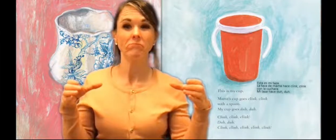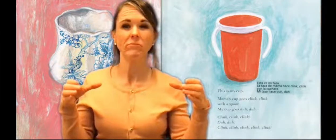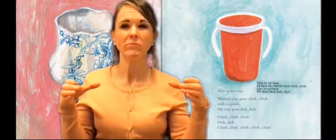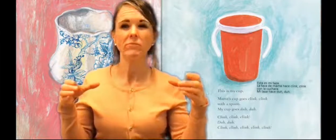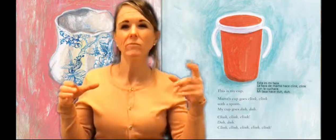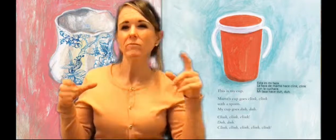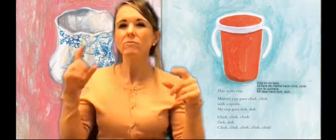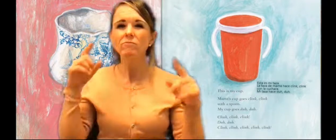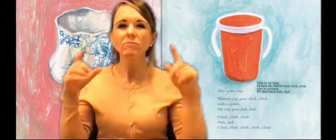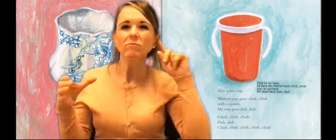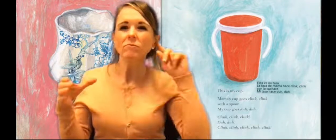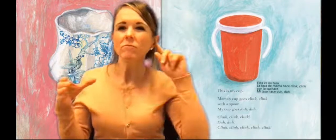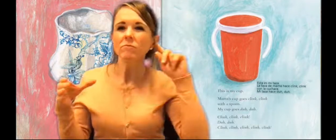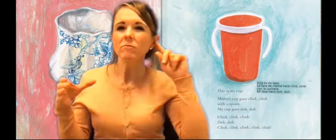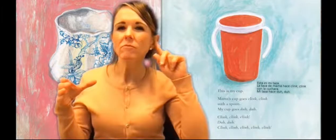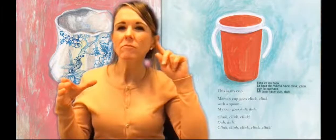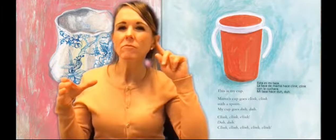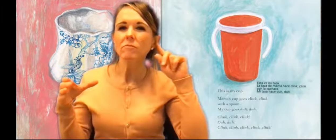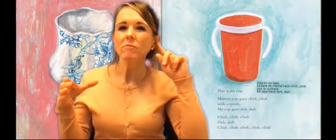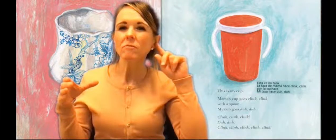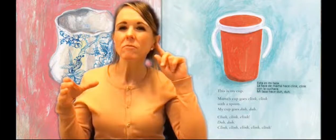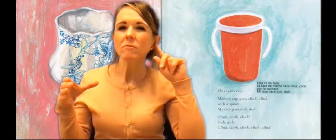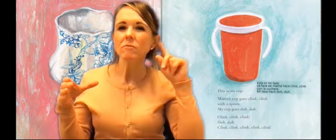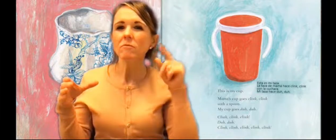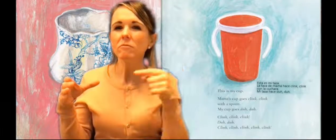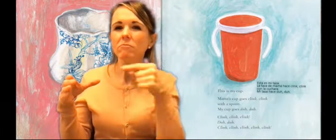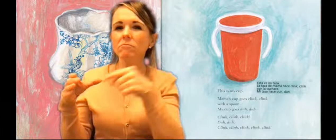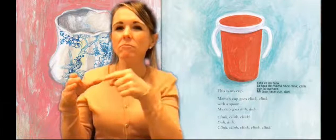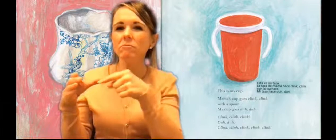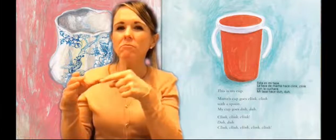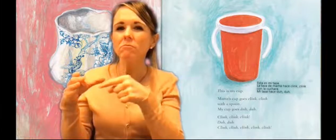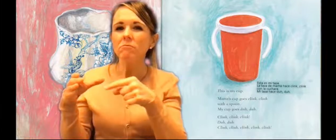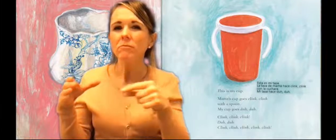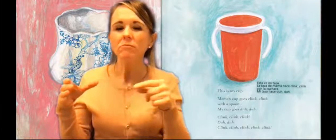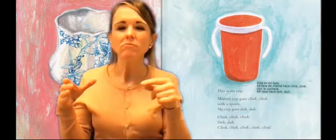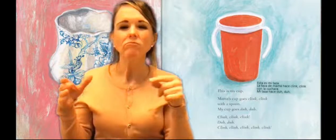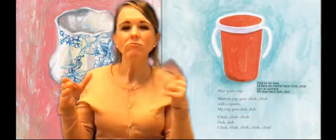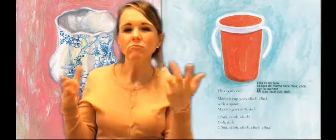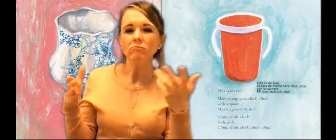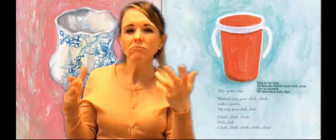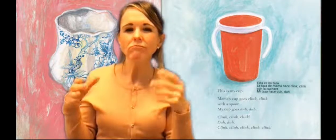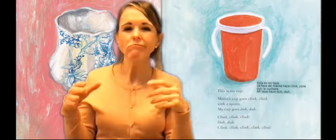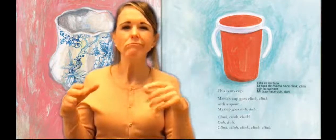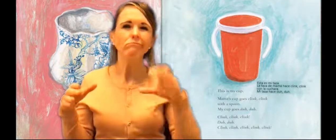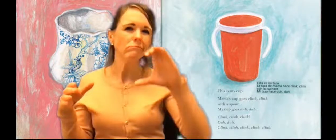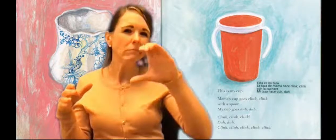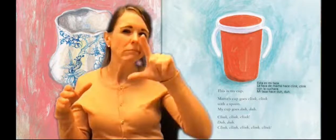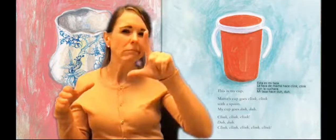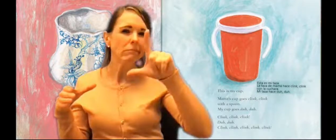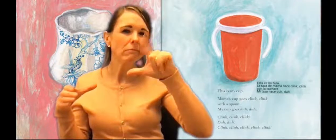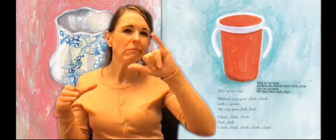My cup. This is my cup. They sound different.